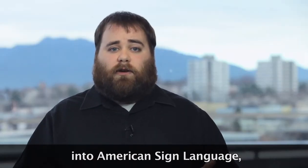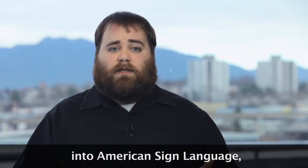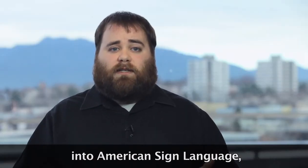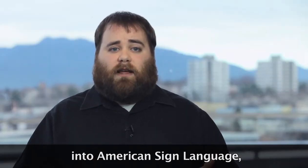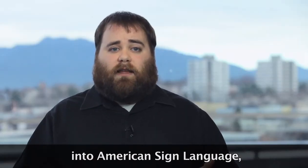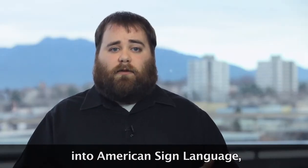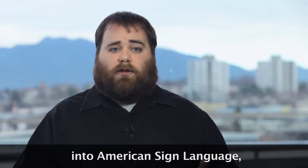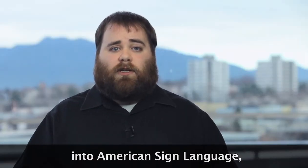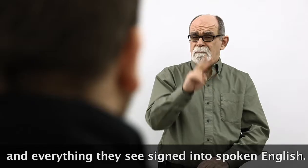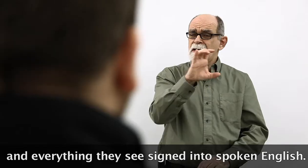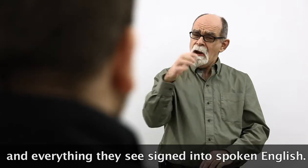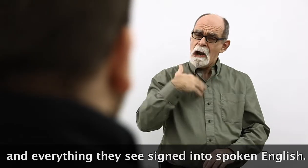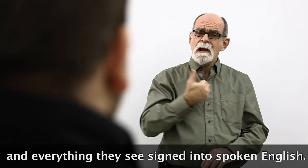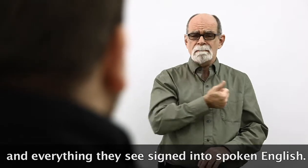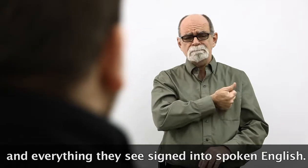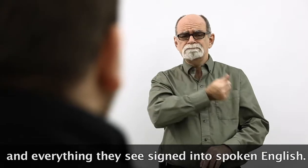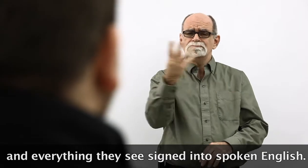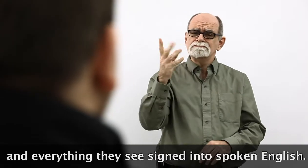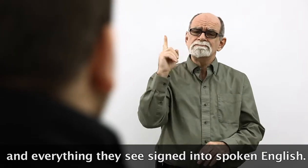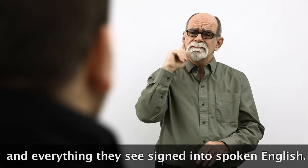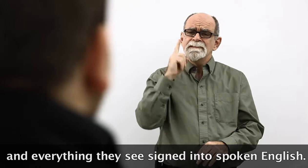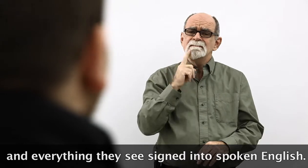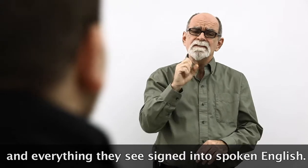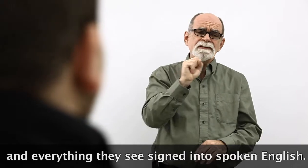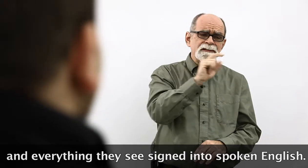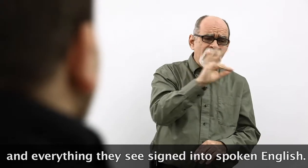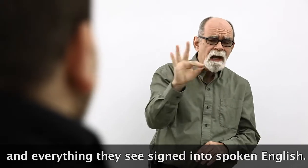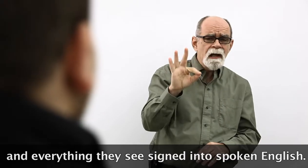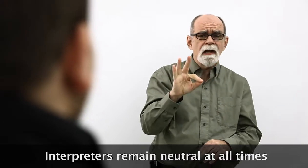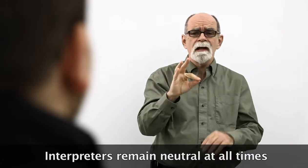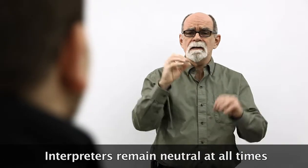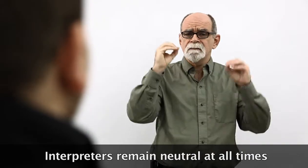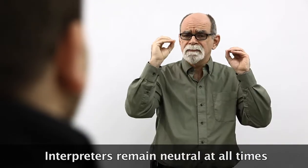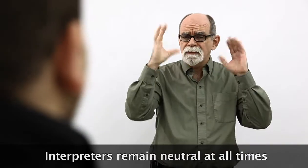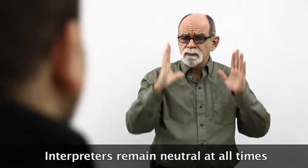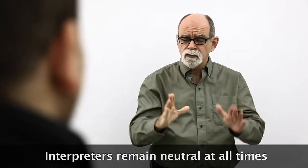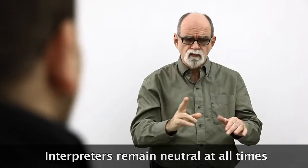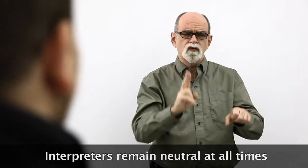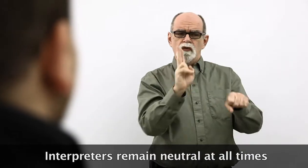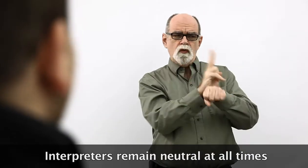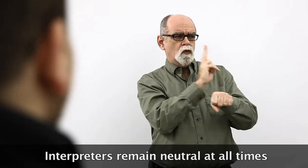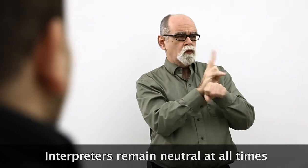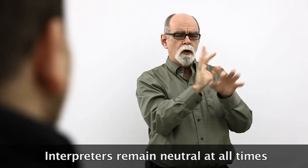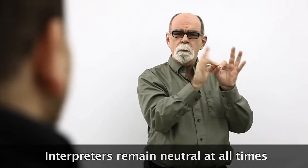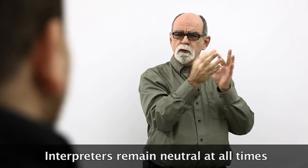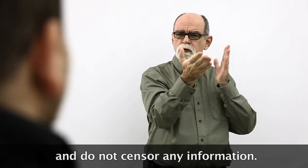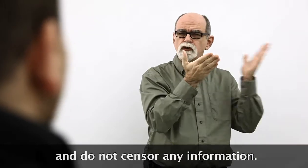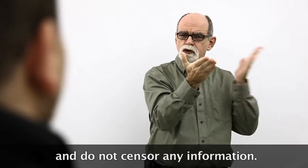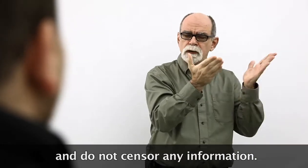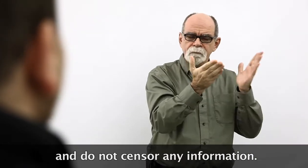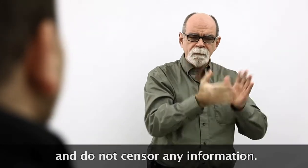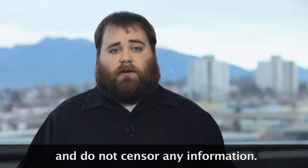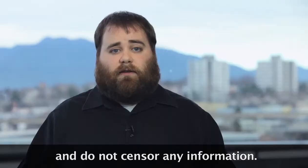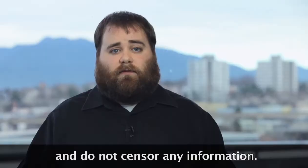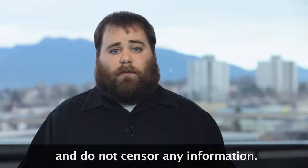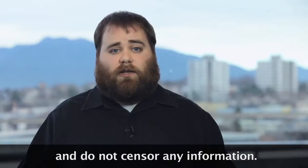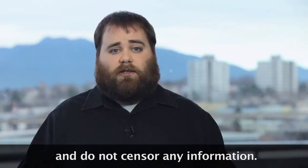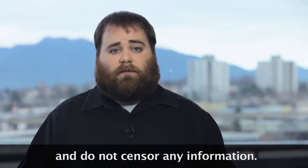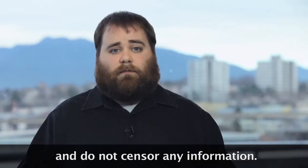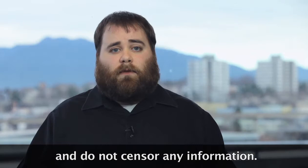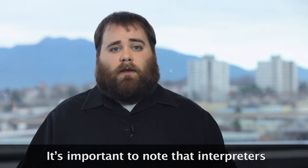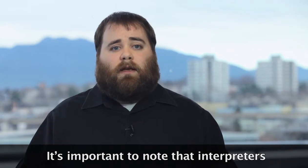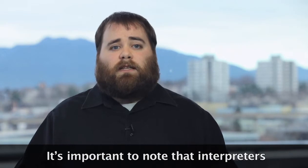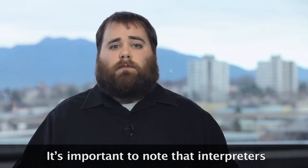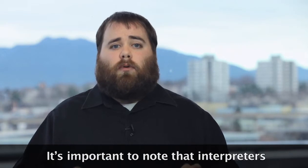into American Sign Language and everything they see signed into spoken English. Interpreters remain neutral at all times and do not censor any